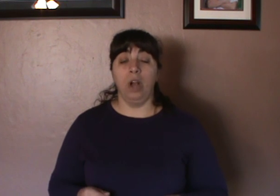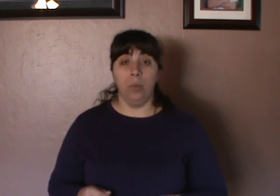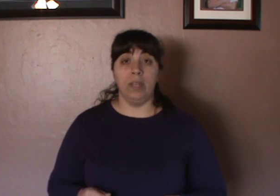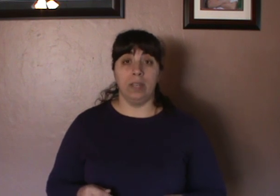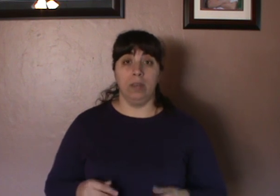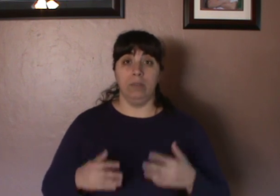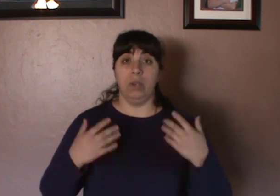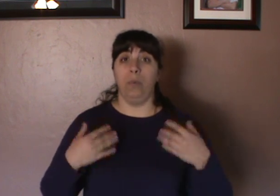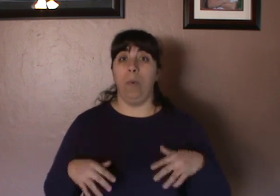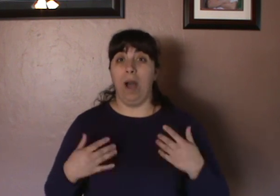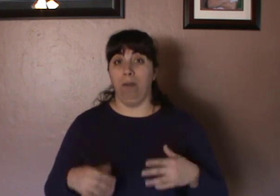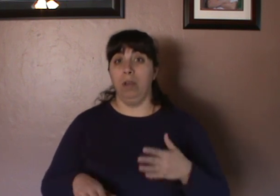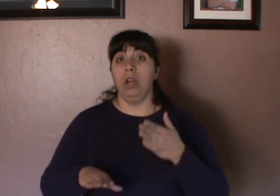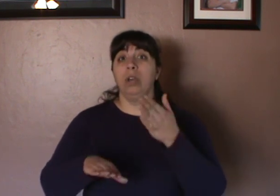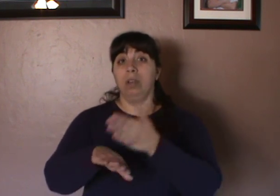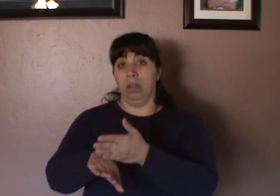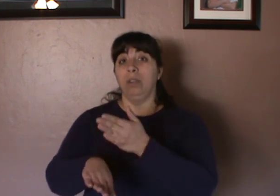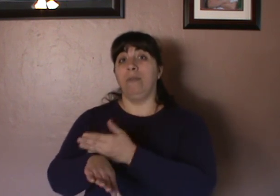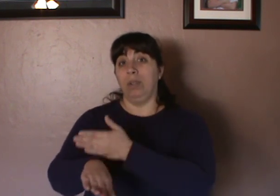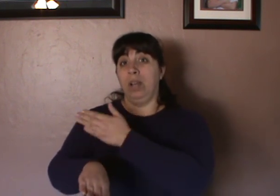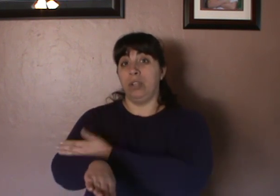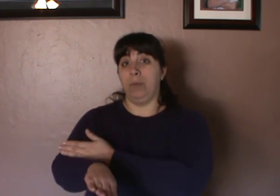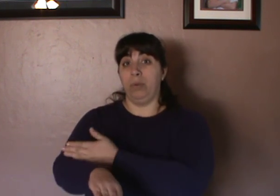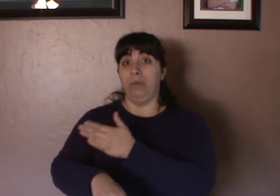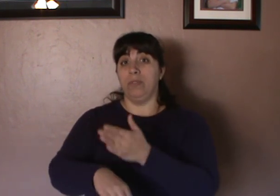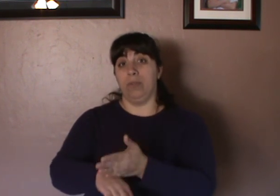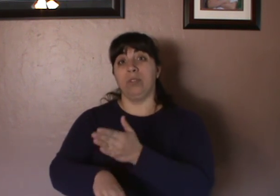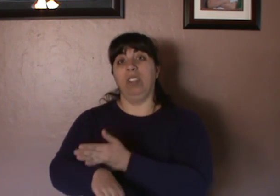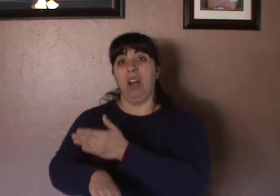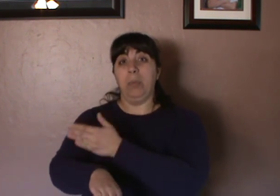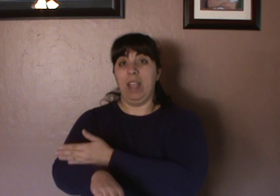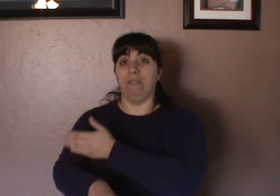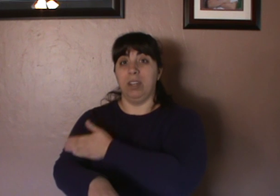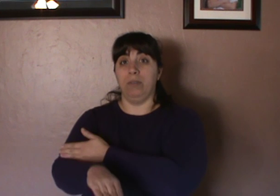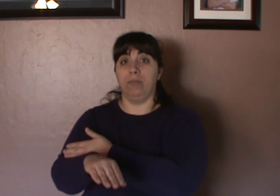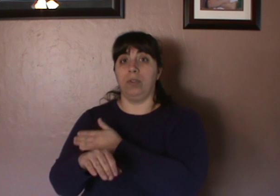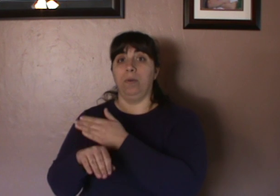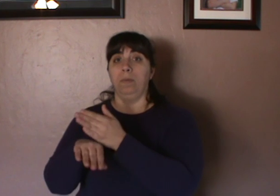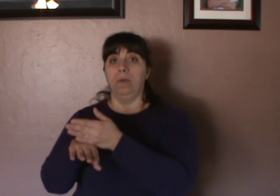way to go. So wow. You have a lot to improve, so there's a lot we have to do.